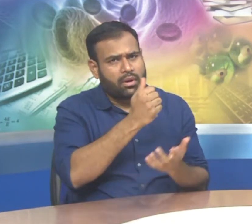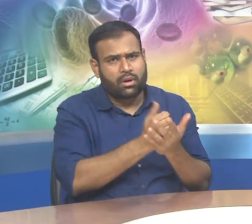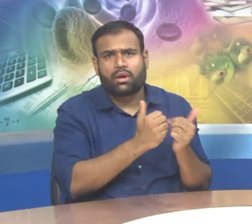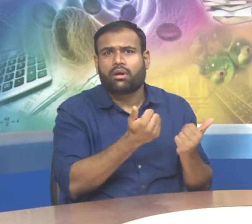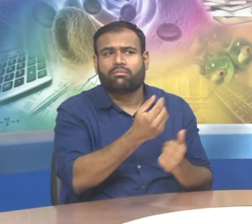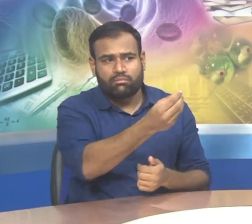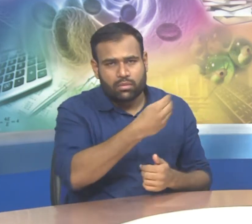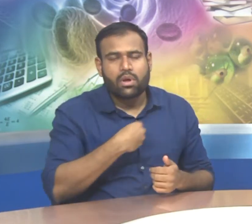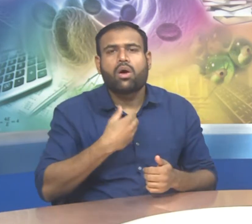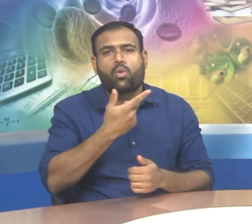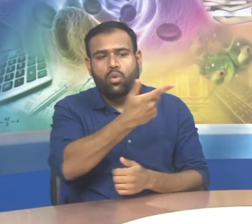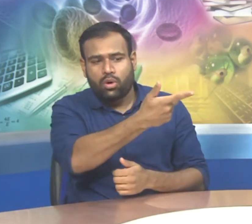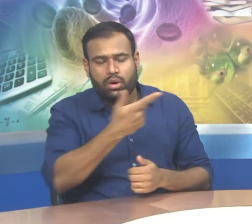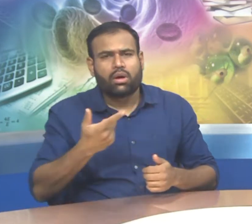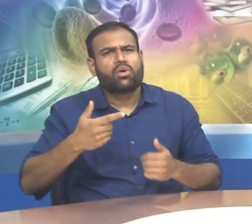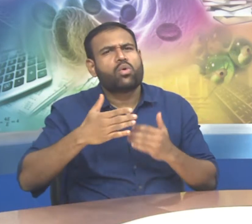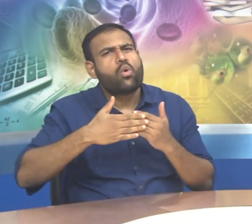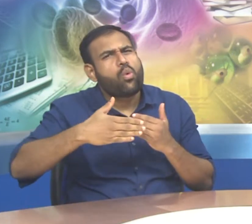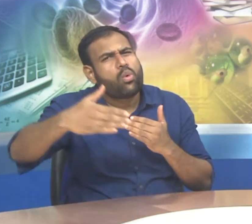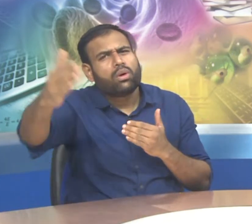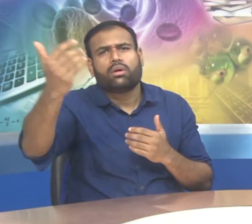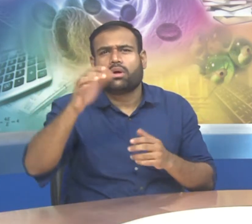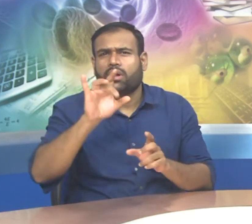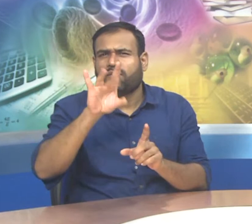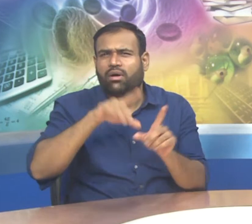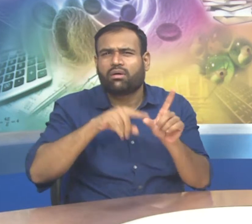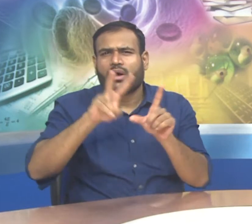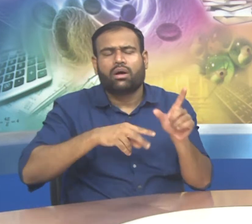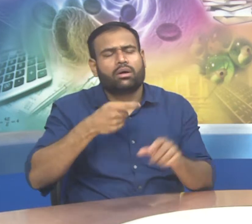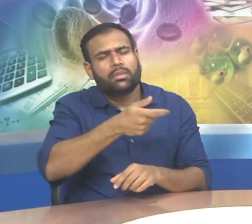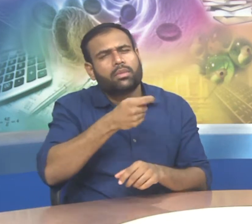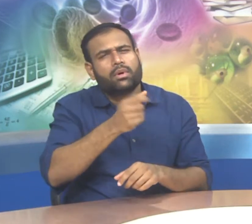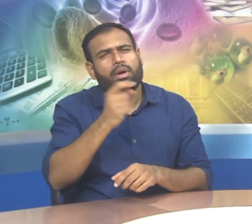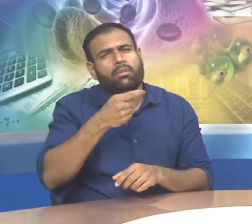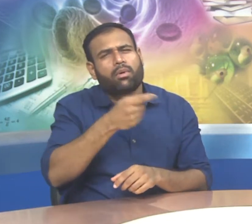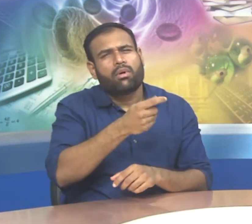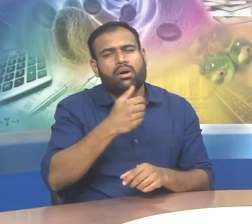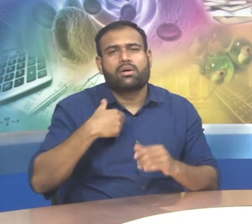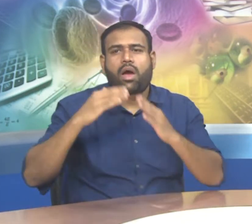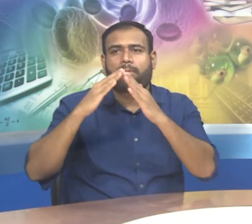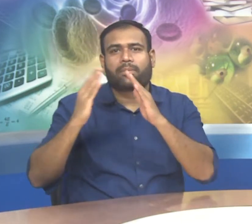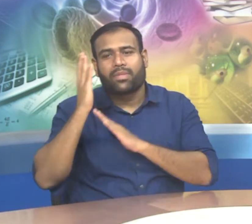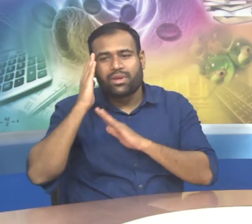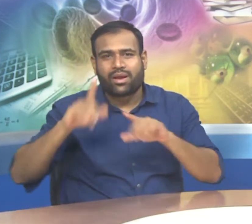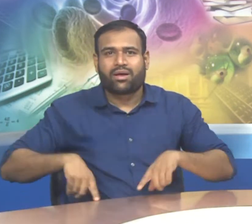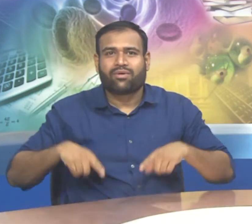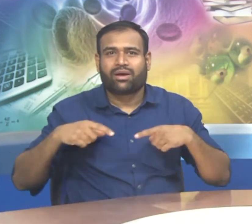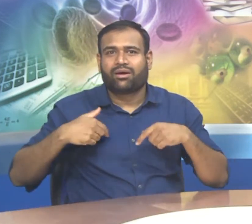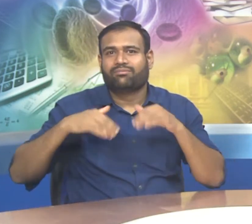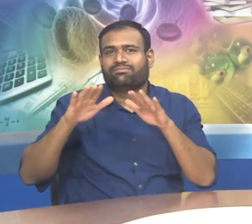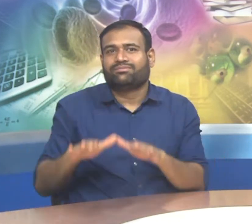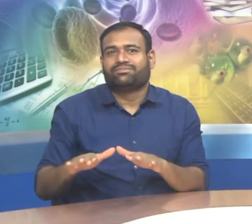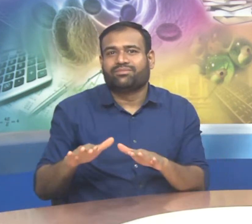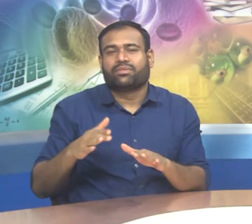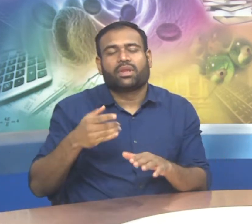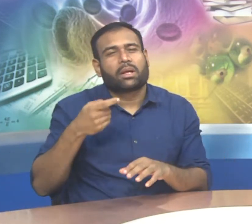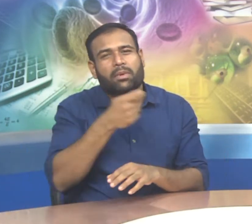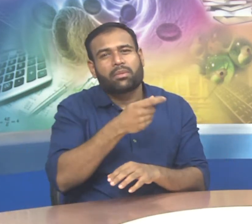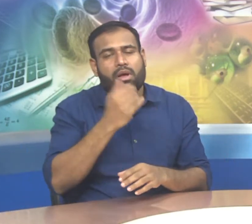Nowadays, some of the commercial banks are also providing housing loan on a long-term basis